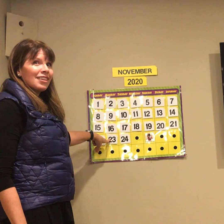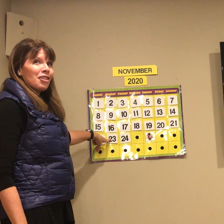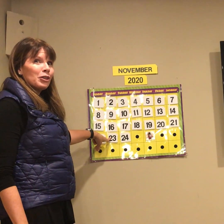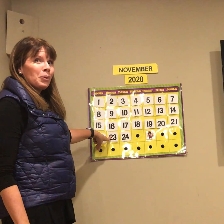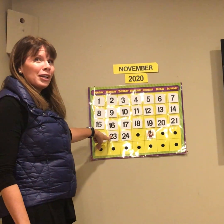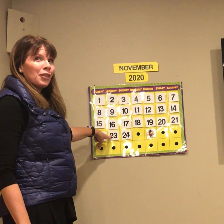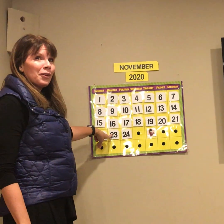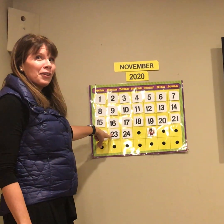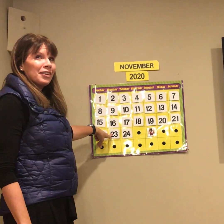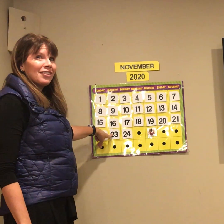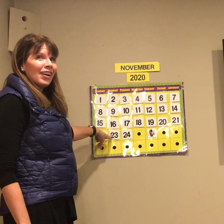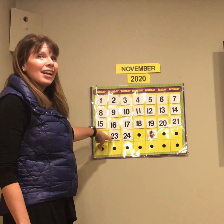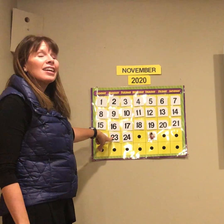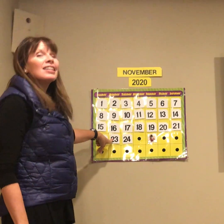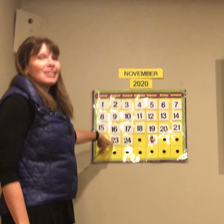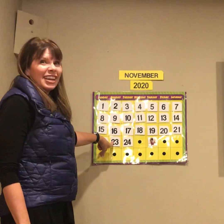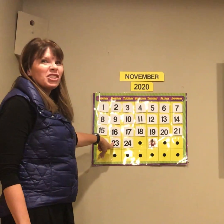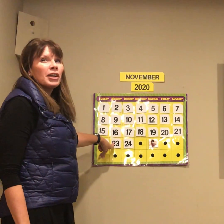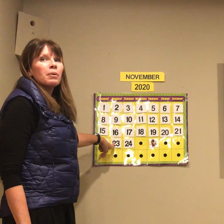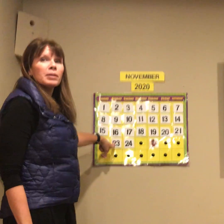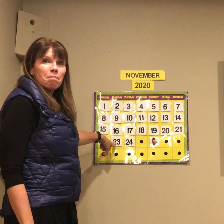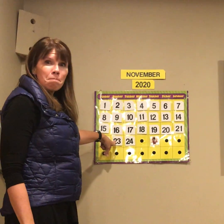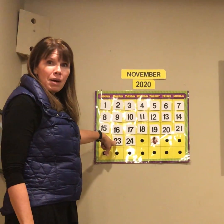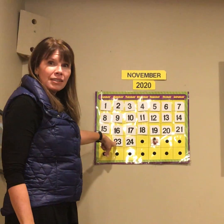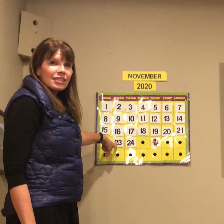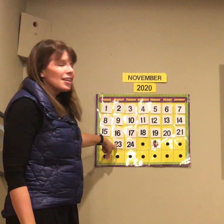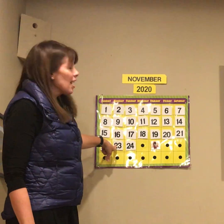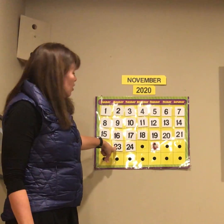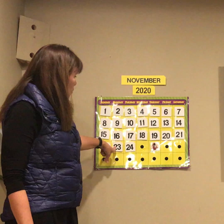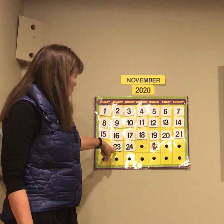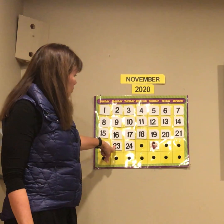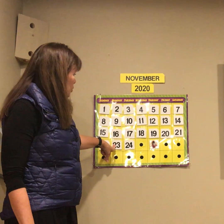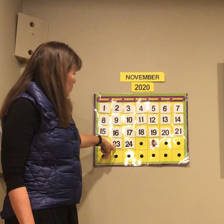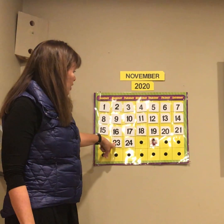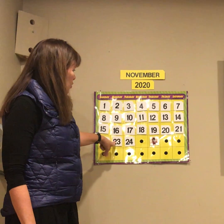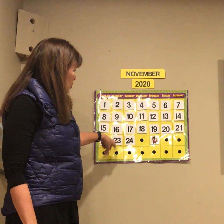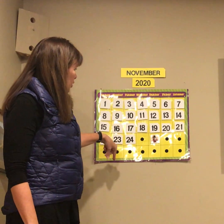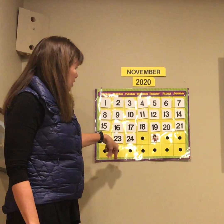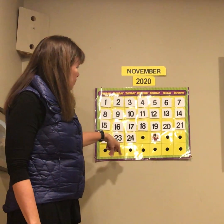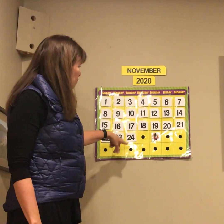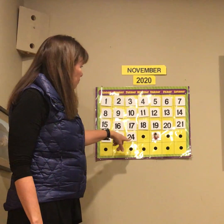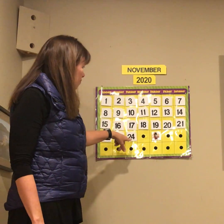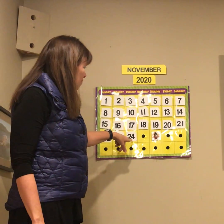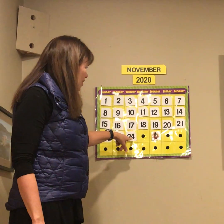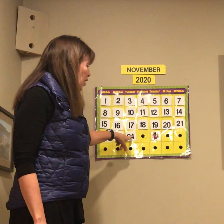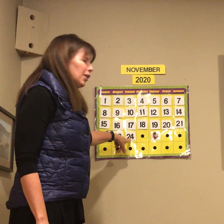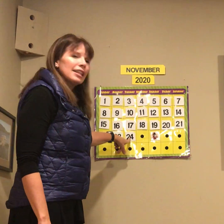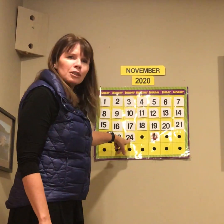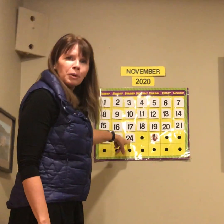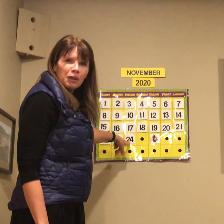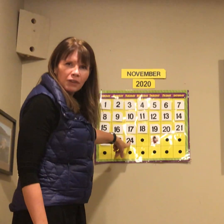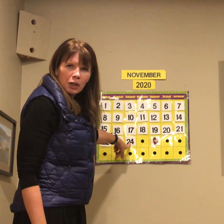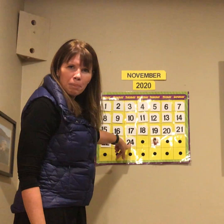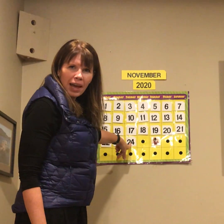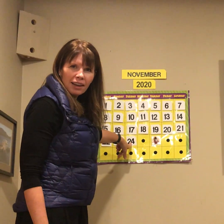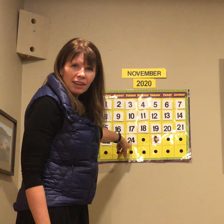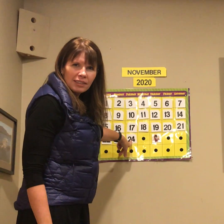The 23rd, right? Yesterday was Monday, November 23rd. All right, let's put our finger back on